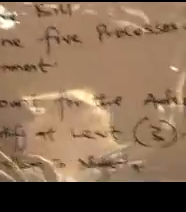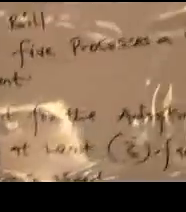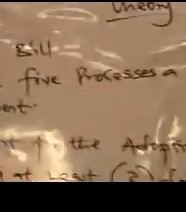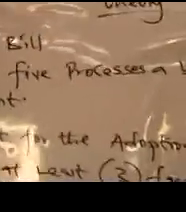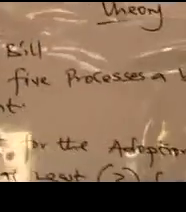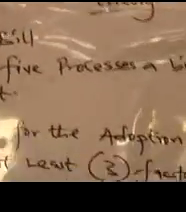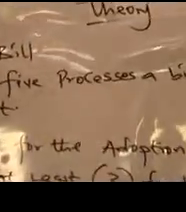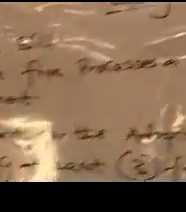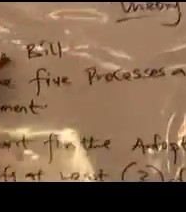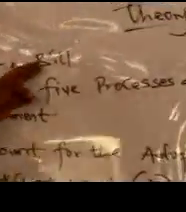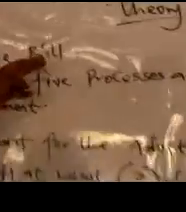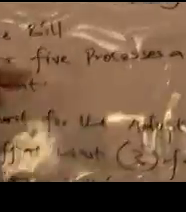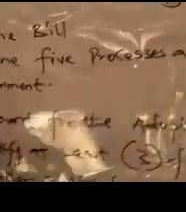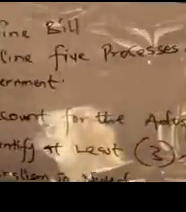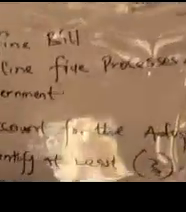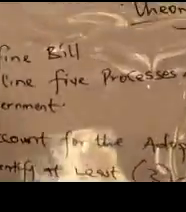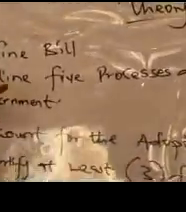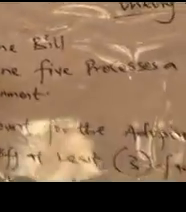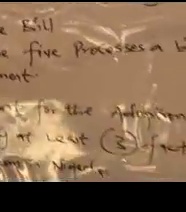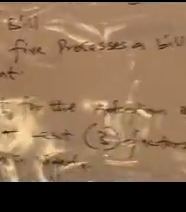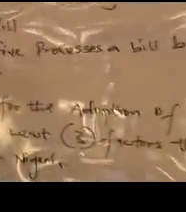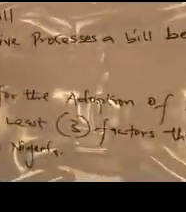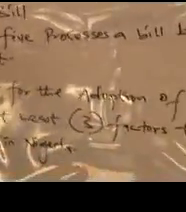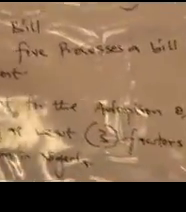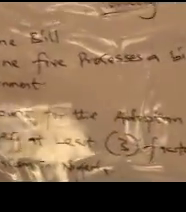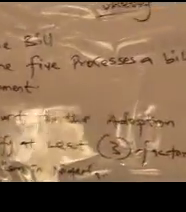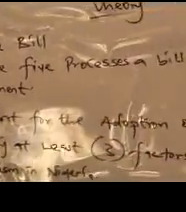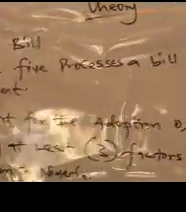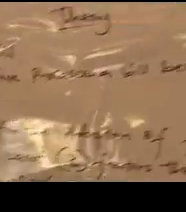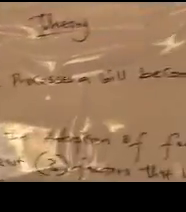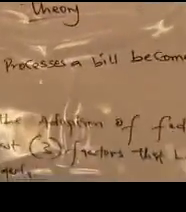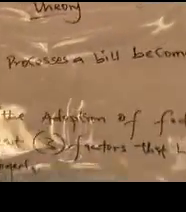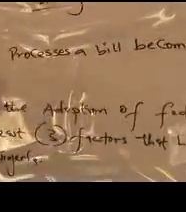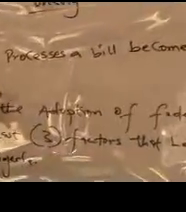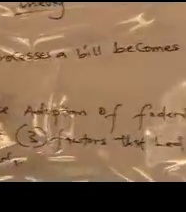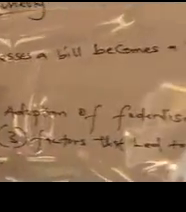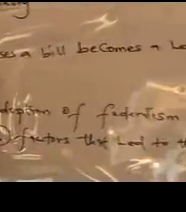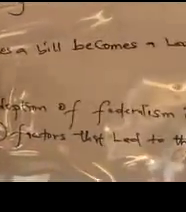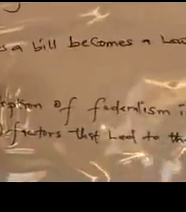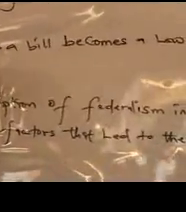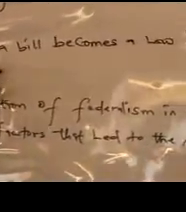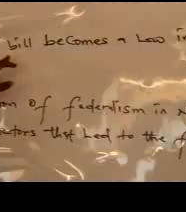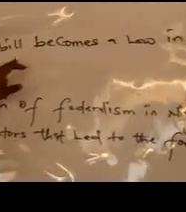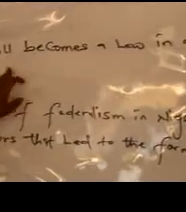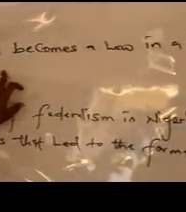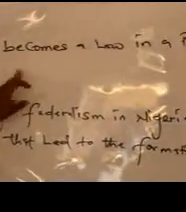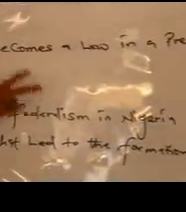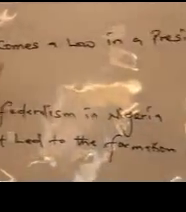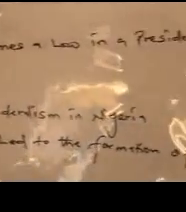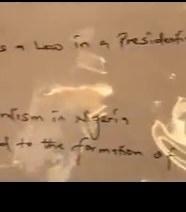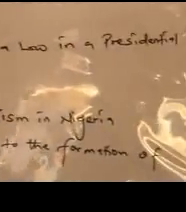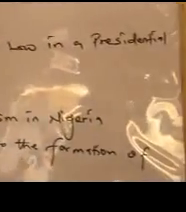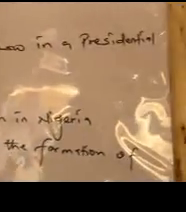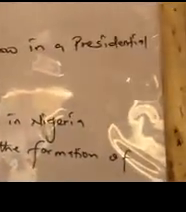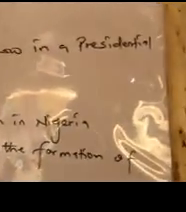aspect. 1. Define bill. This is simple. Then 2. Outline 5 processes a bill